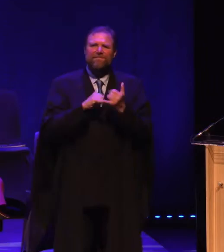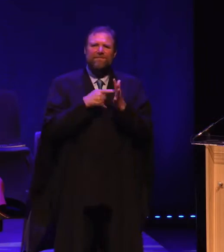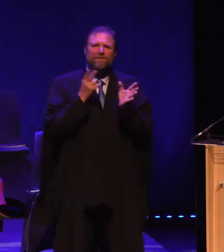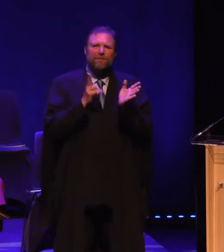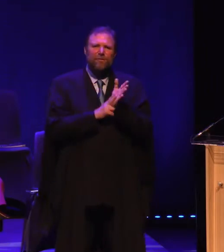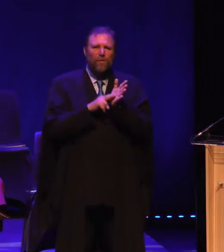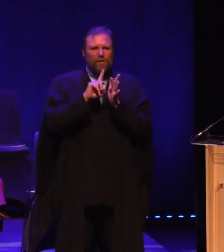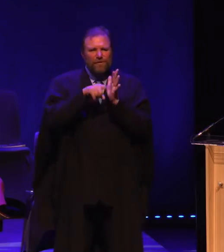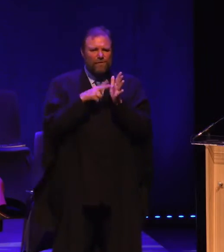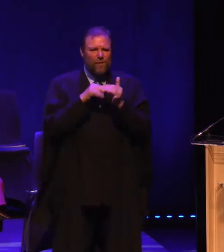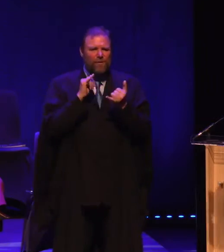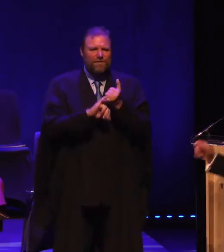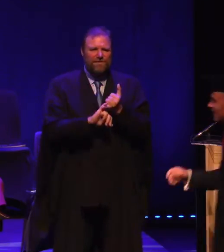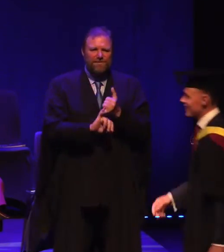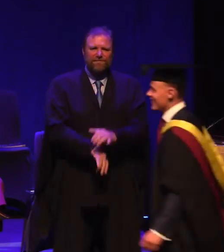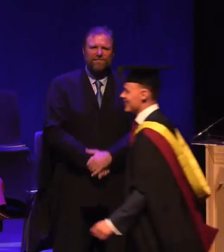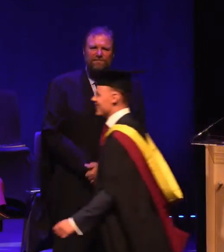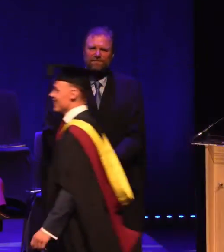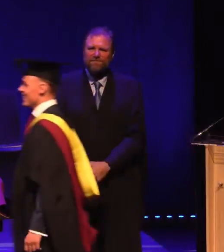Sean Jones.